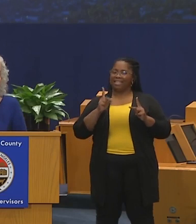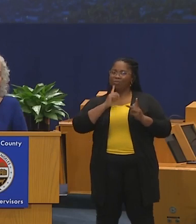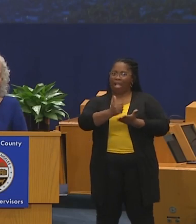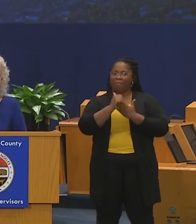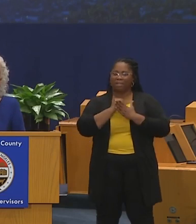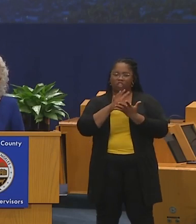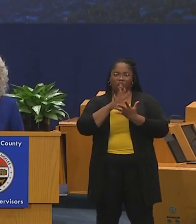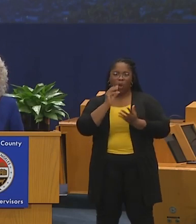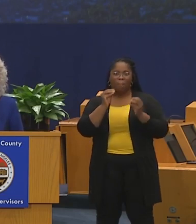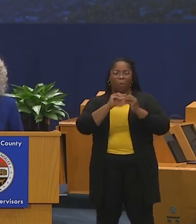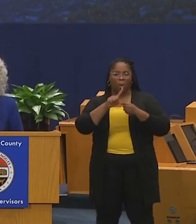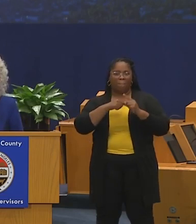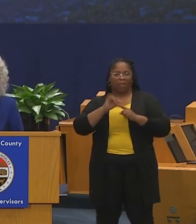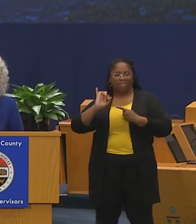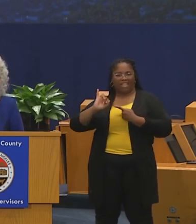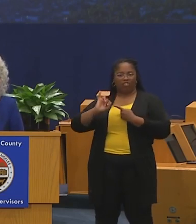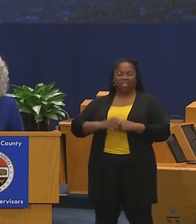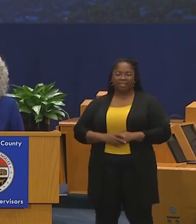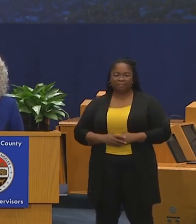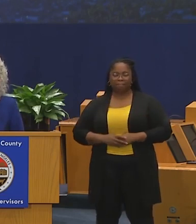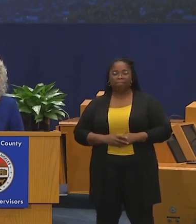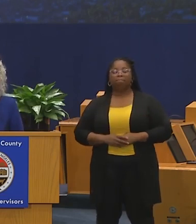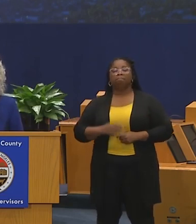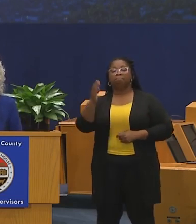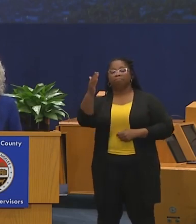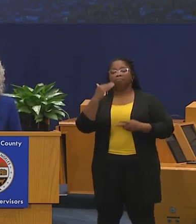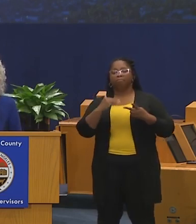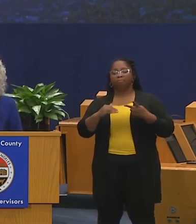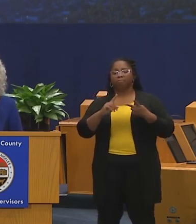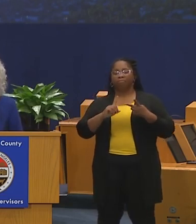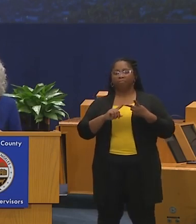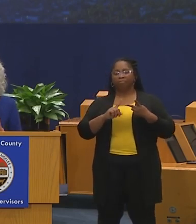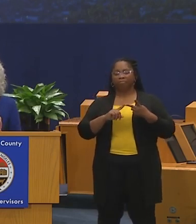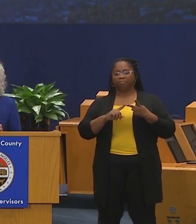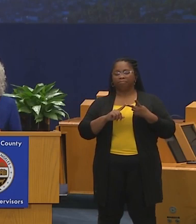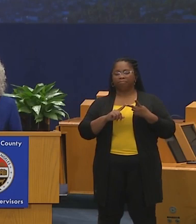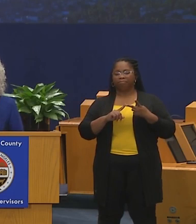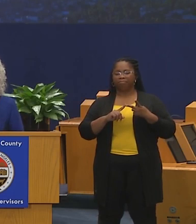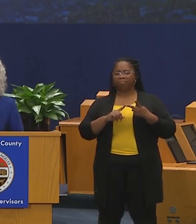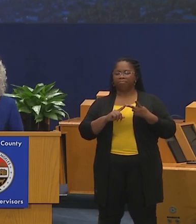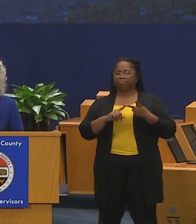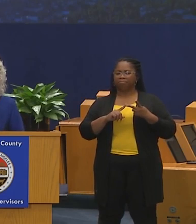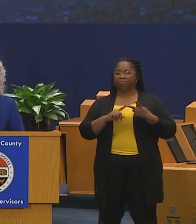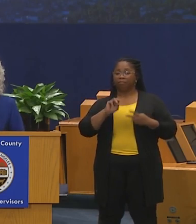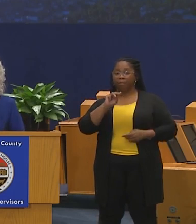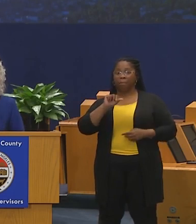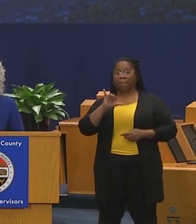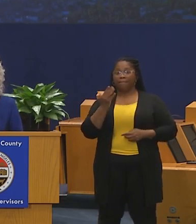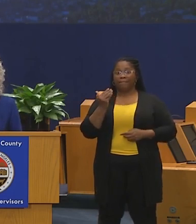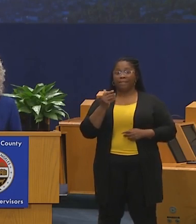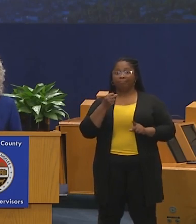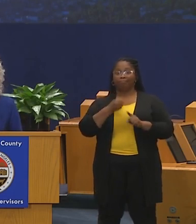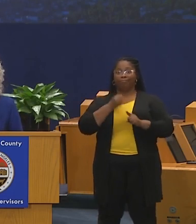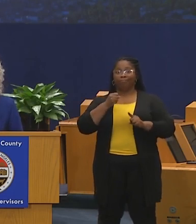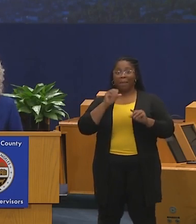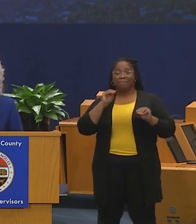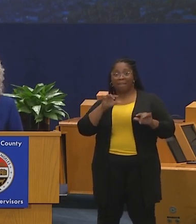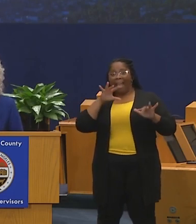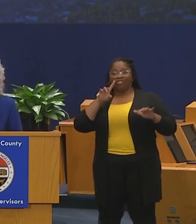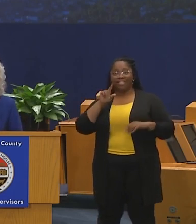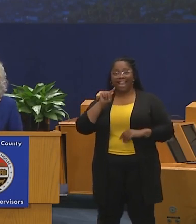learn more about the infection. In terms about like what happens on May 15th, is that a magic date,